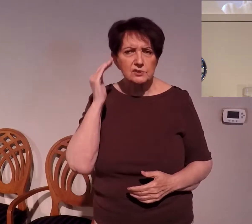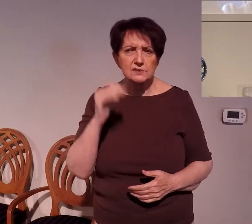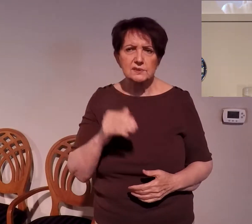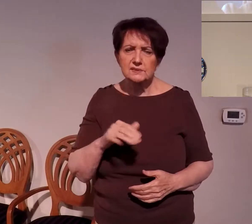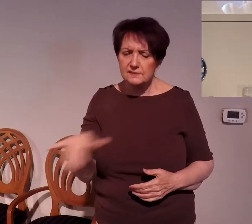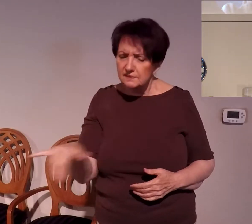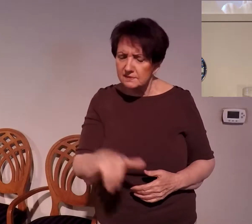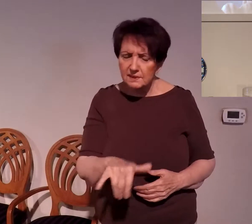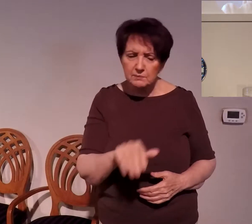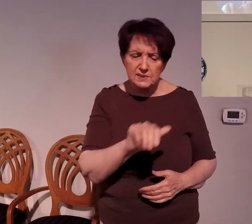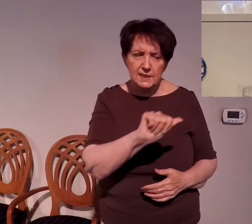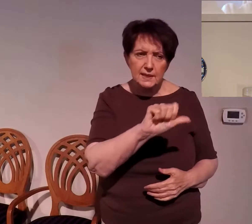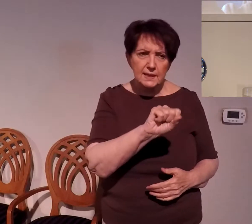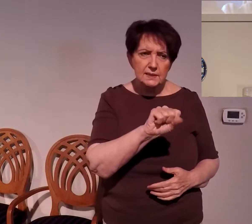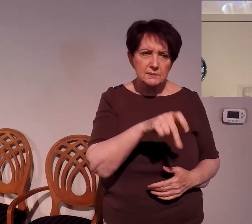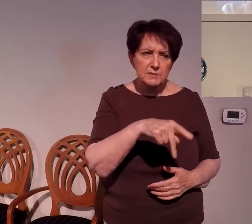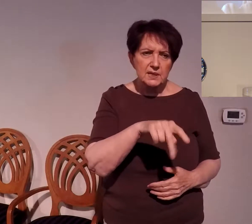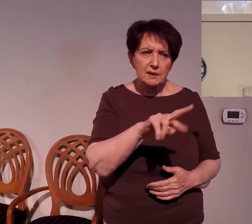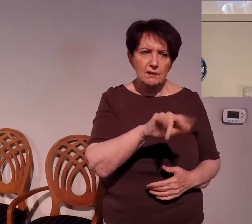an aspirin for your headache.